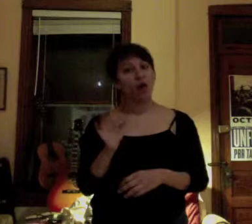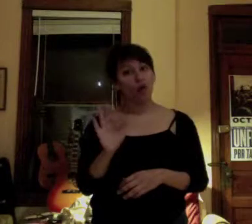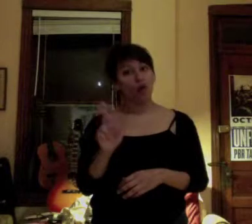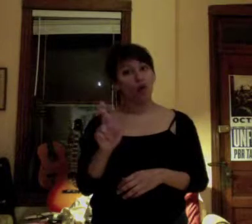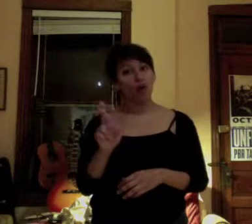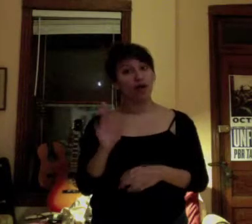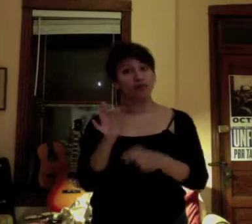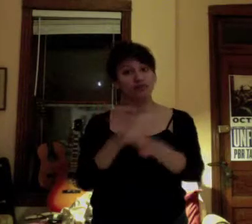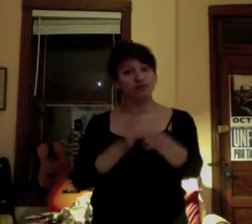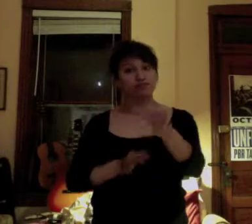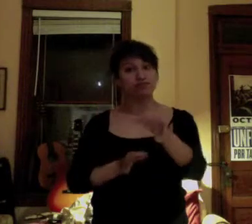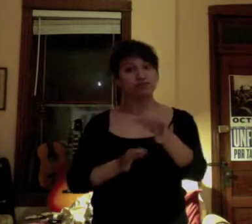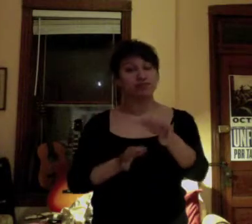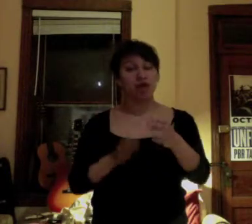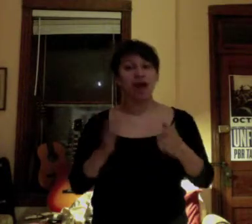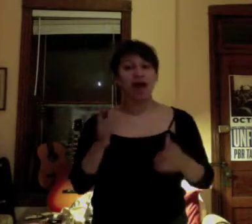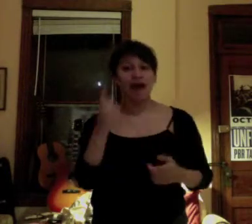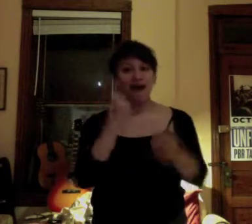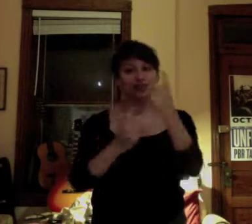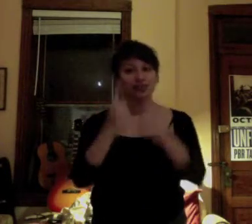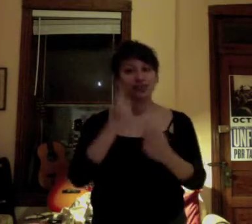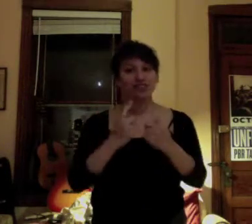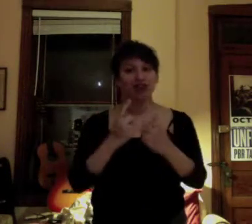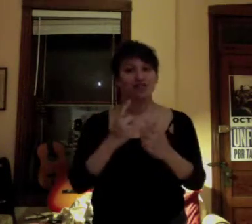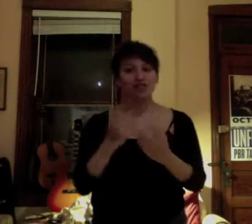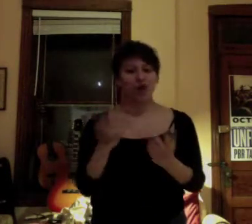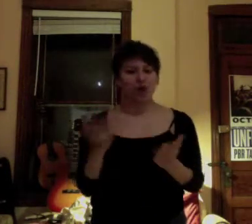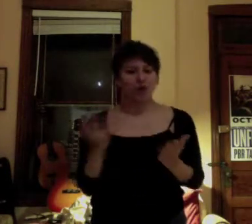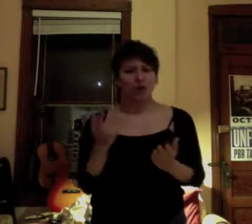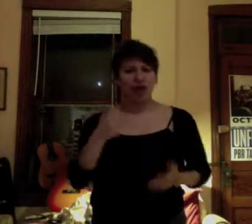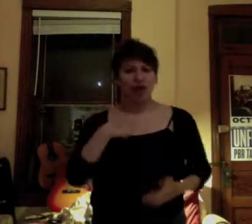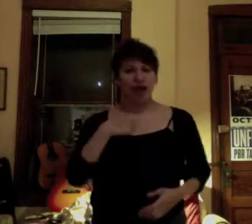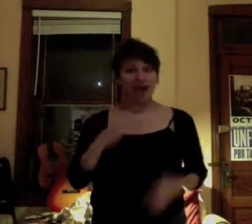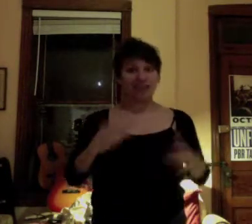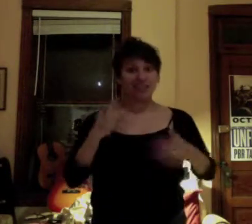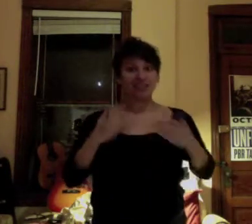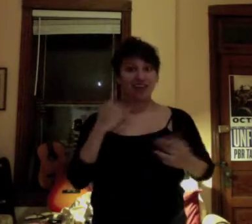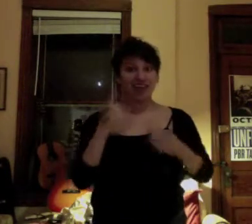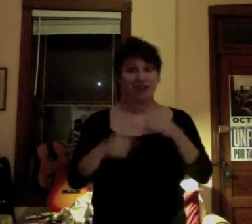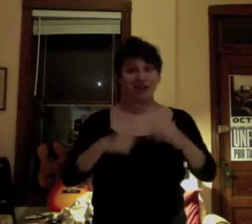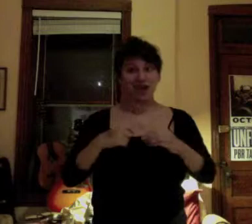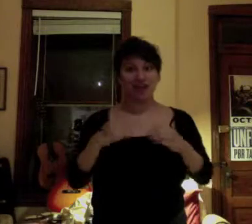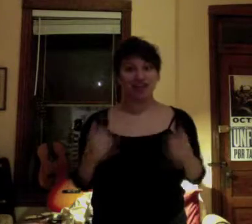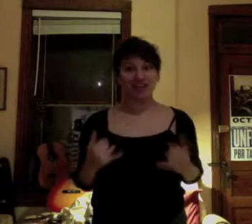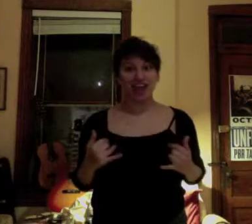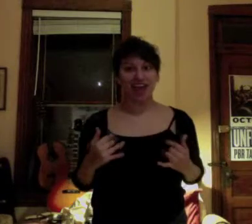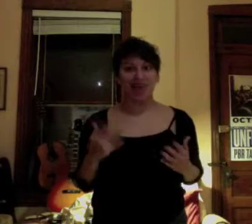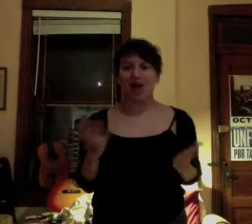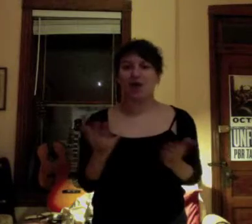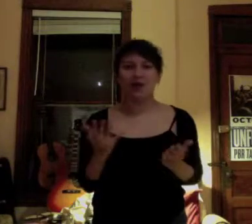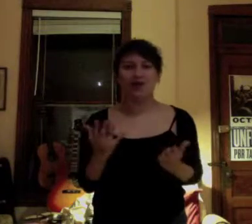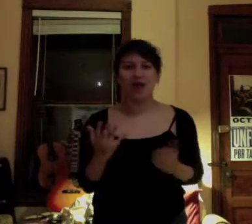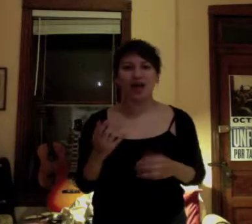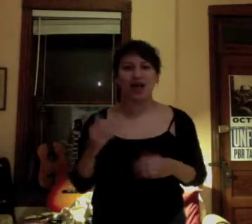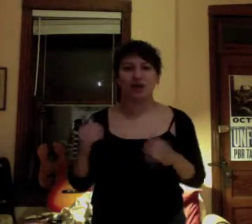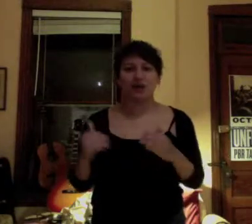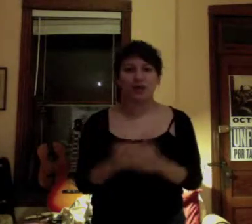today? What challenges can I look forward to learning from today? What new opportunities can